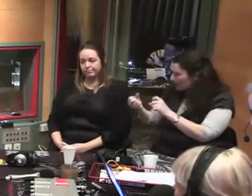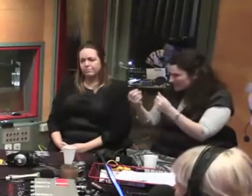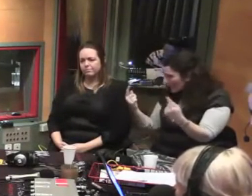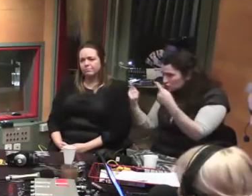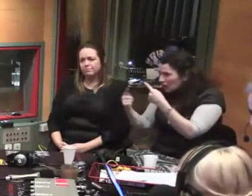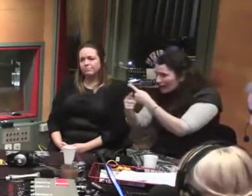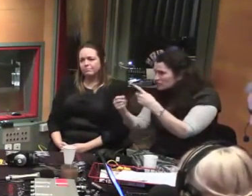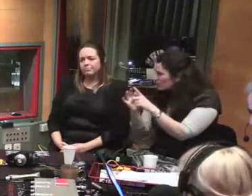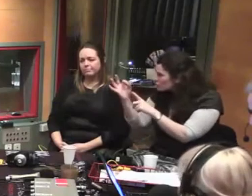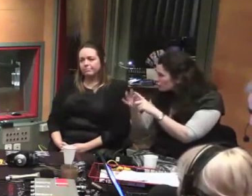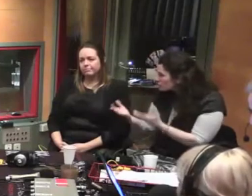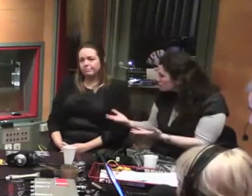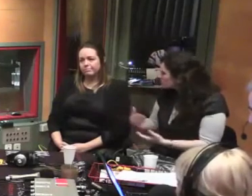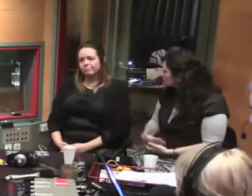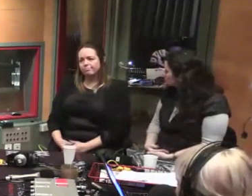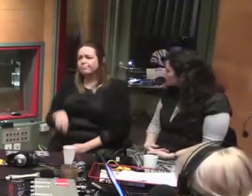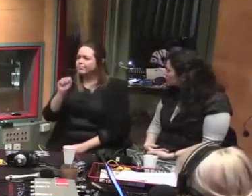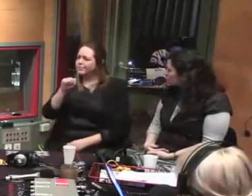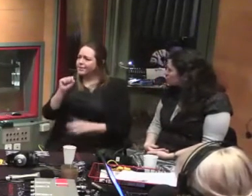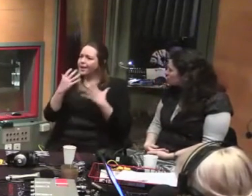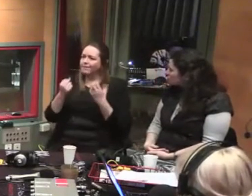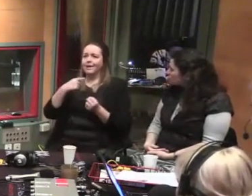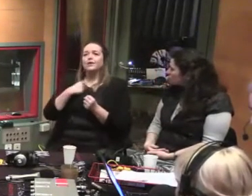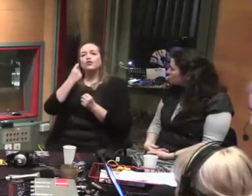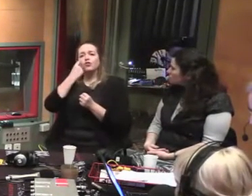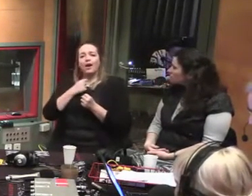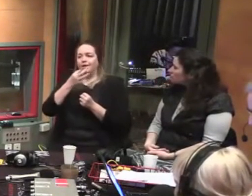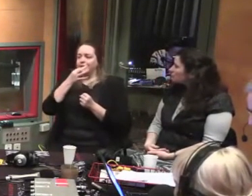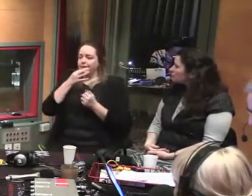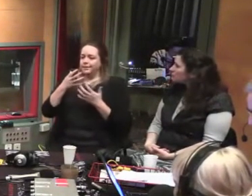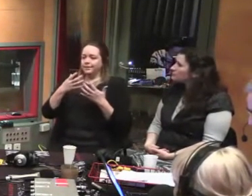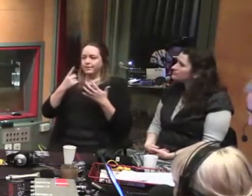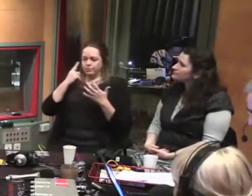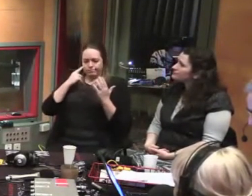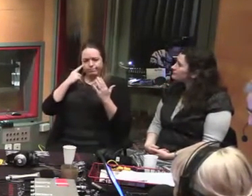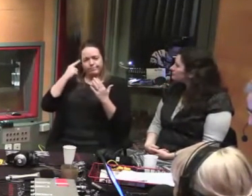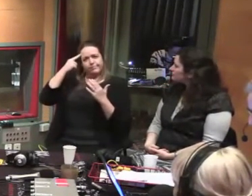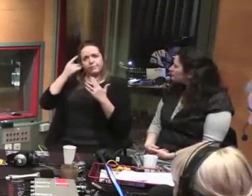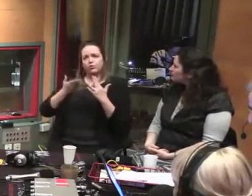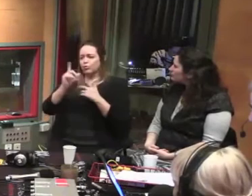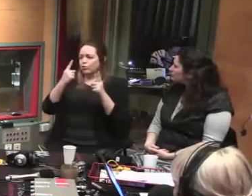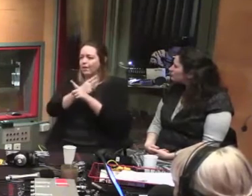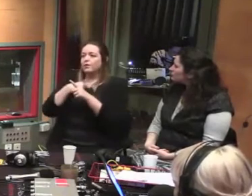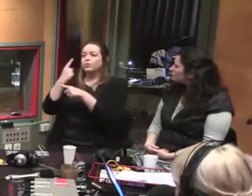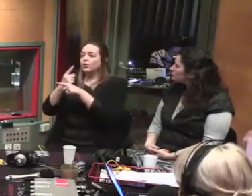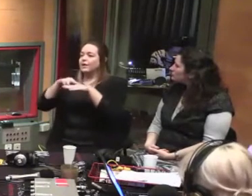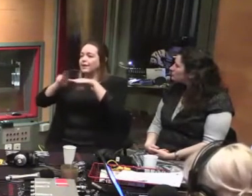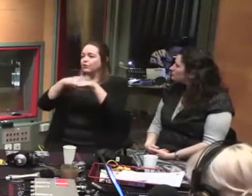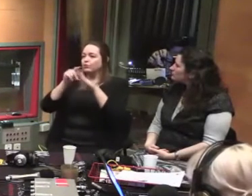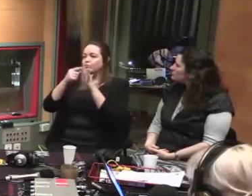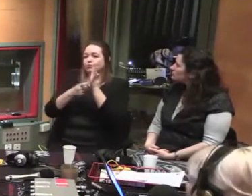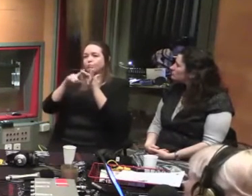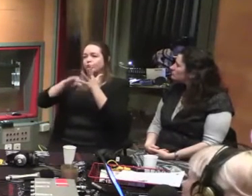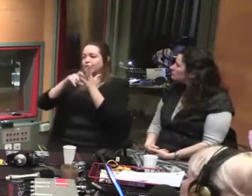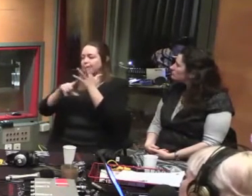think there has been. I tried to do a bit of a run through of the changes when I spoke to the National Press Club towards the end of my term